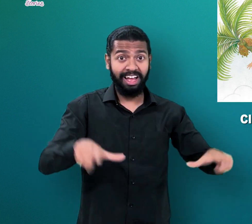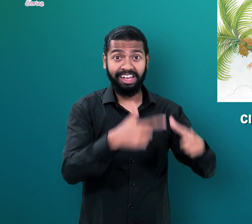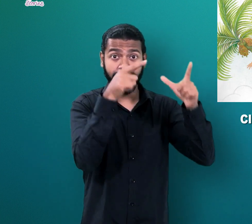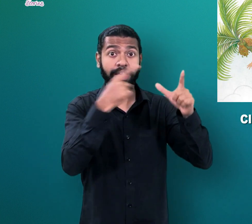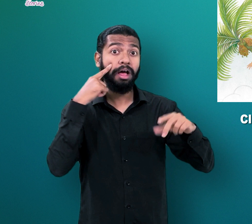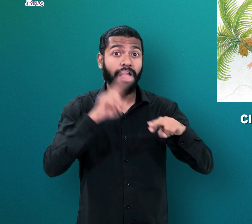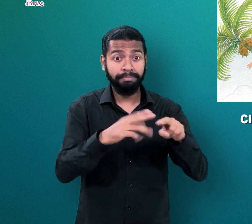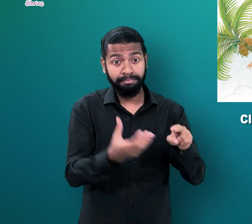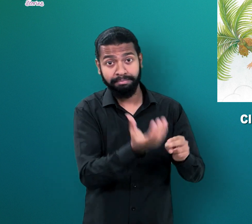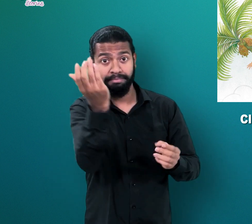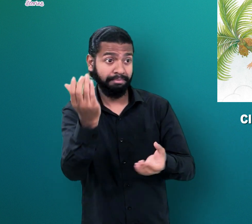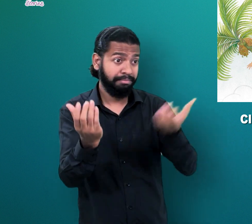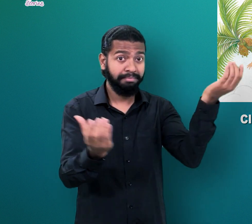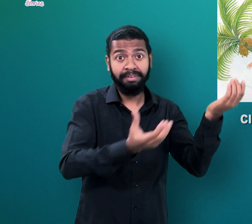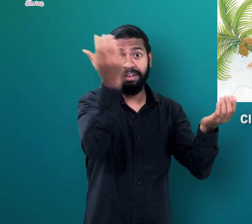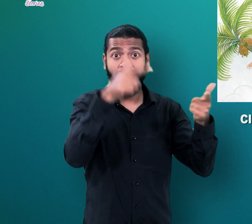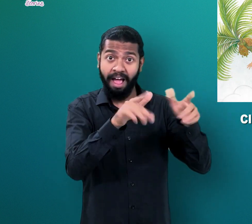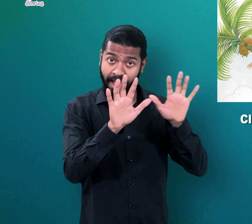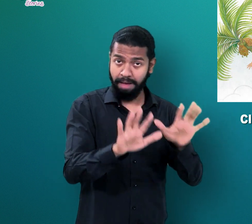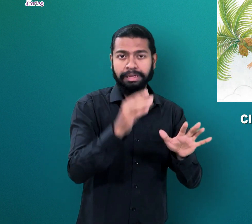Climbing would be easier if there were branches on the trunk